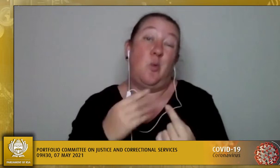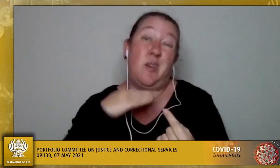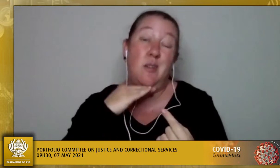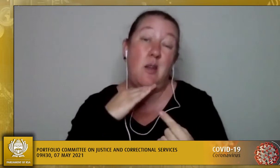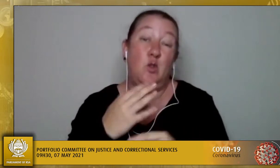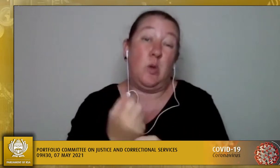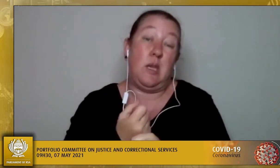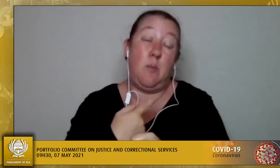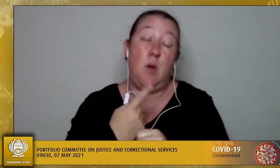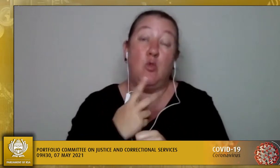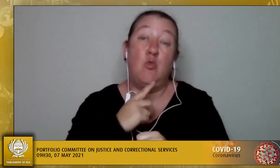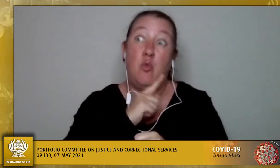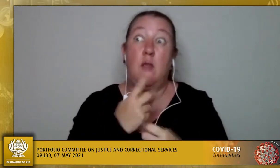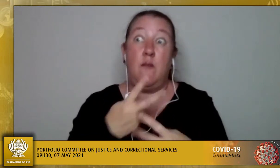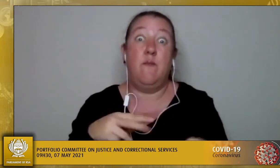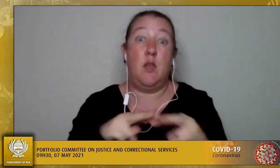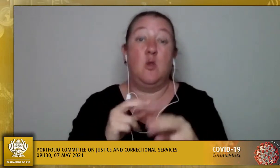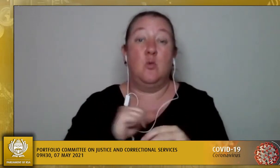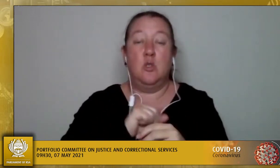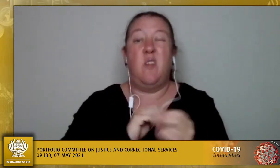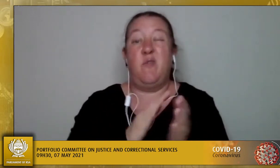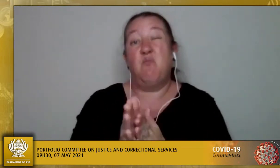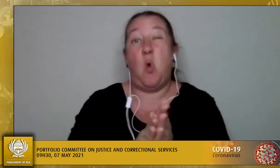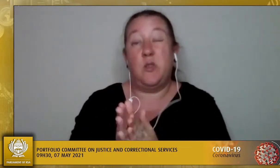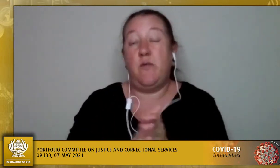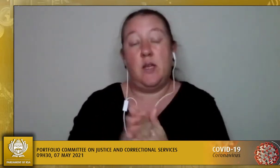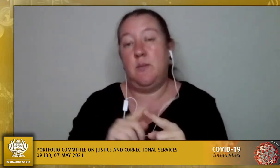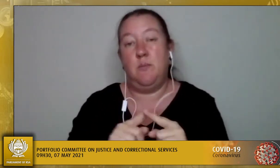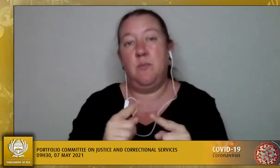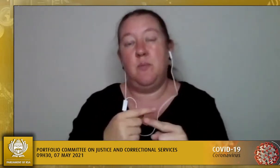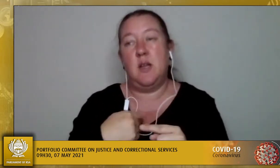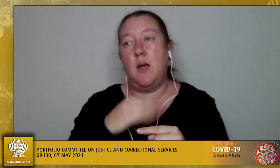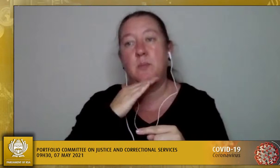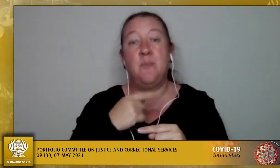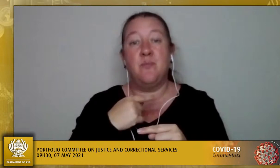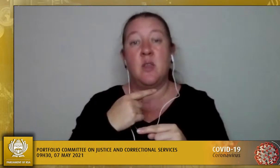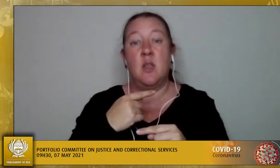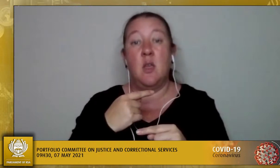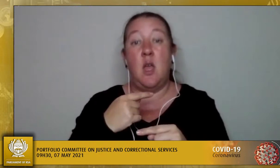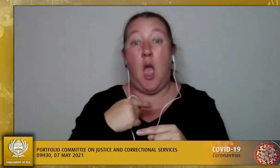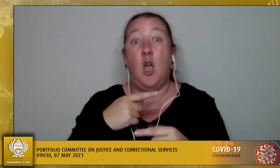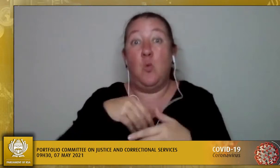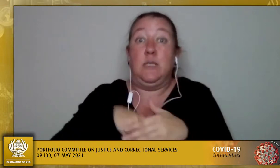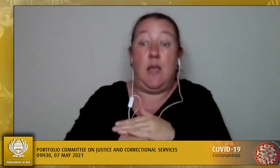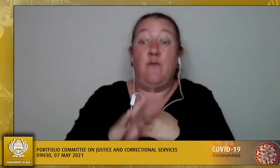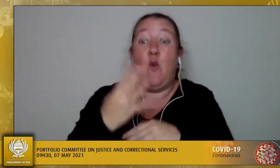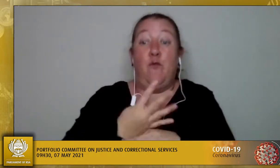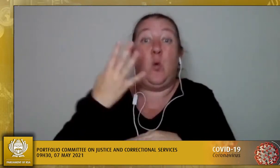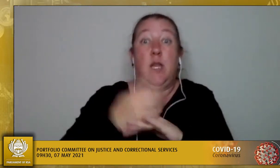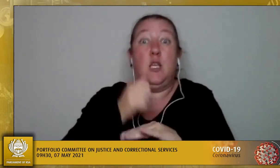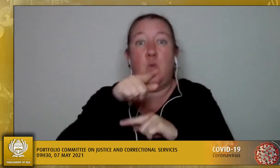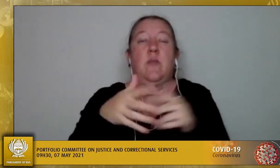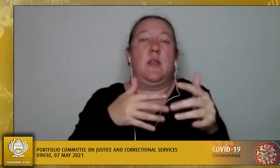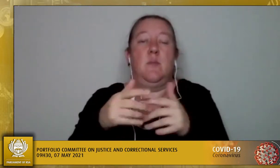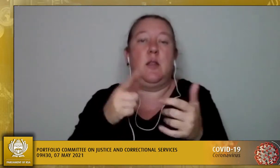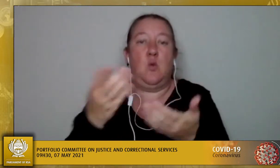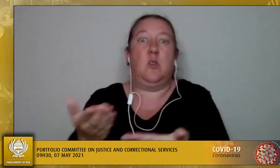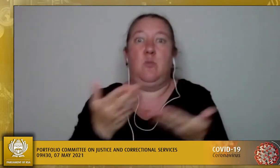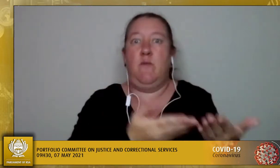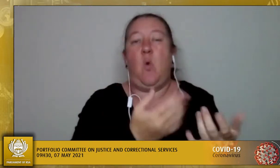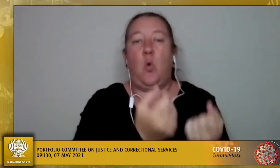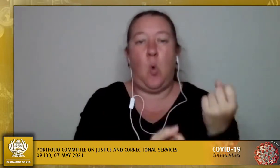keep our really valued staff motivated but it's I mean it's not I was four days in in office when this matter was before or